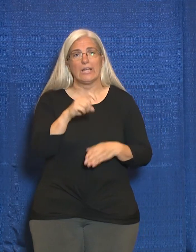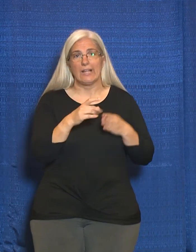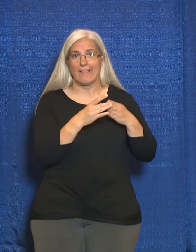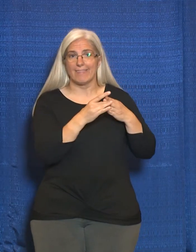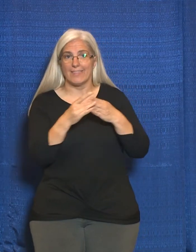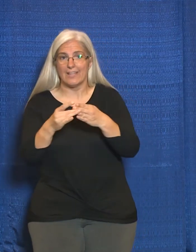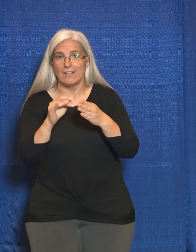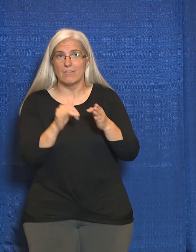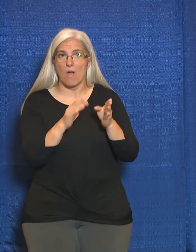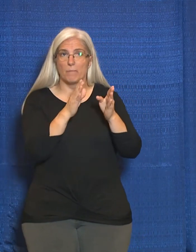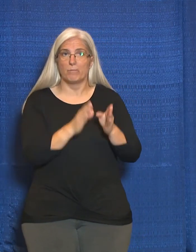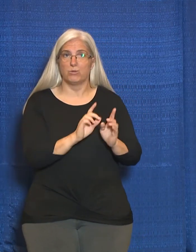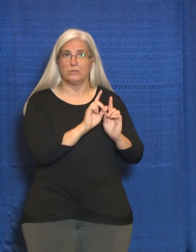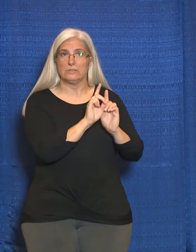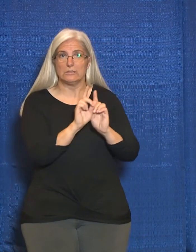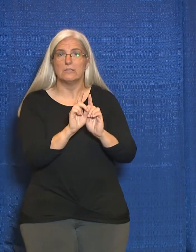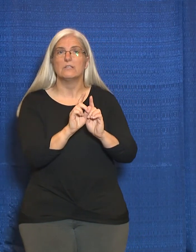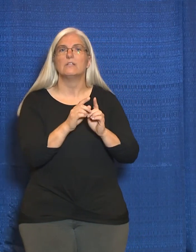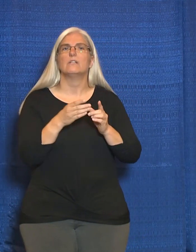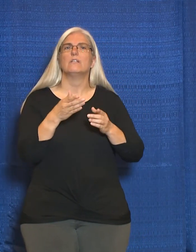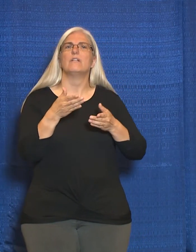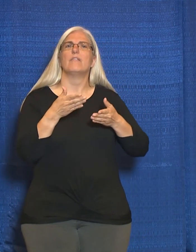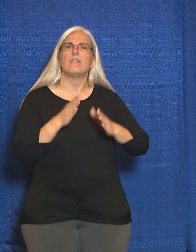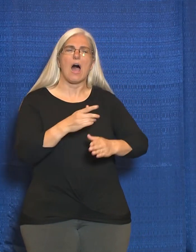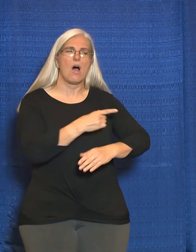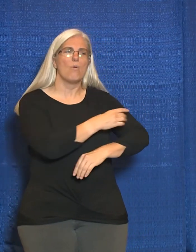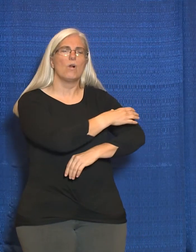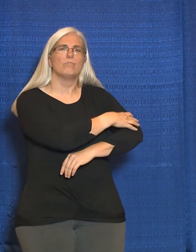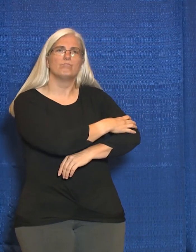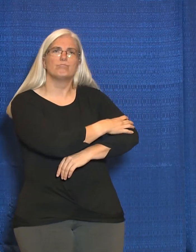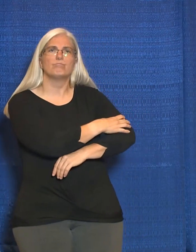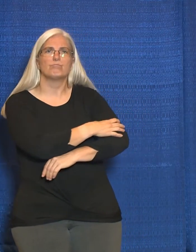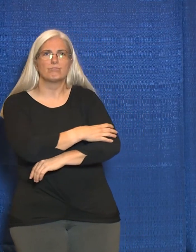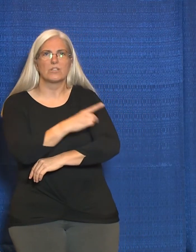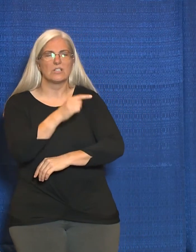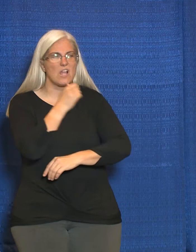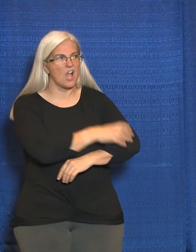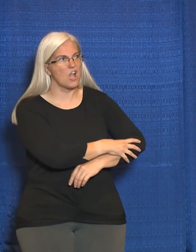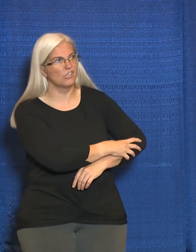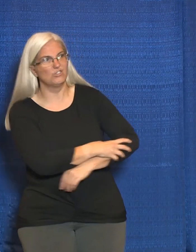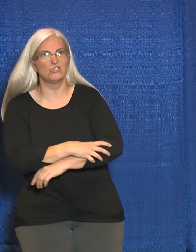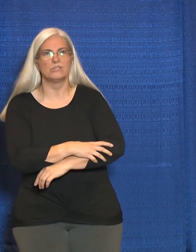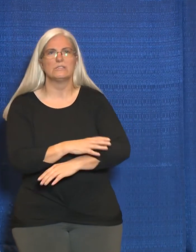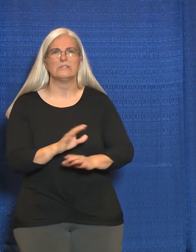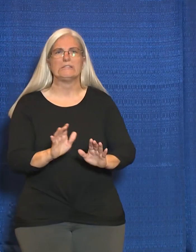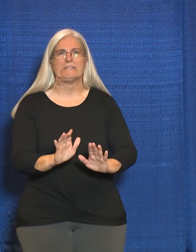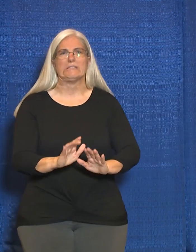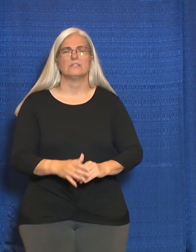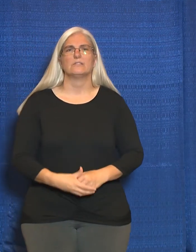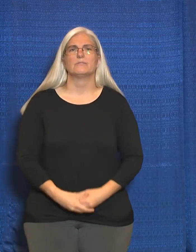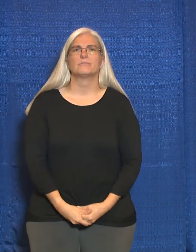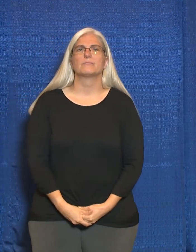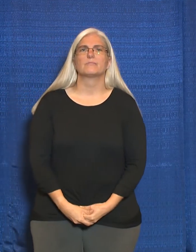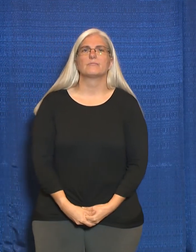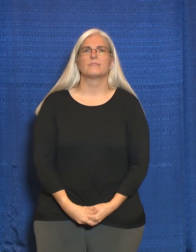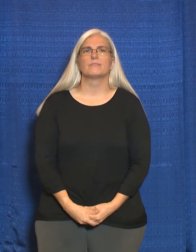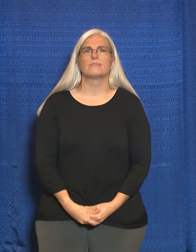If you need to lead that person somewhere, allow them to take your arm and guide them rather than propel them.